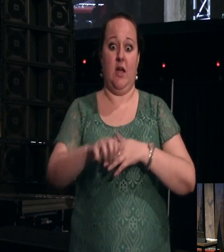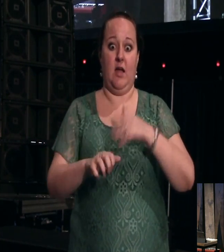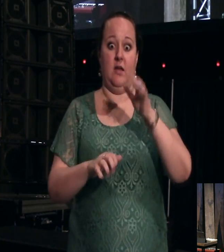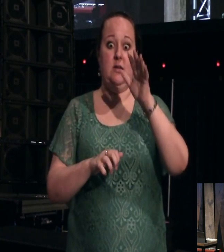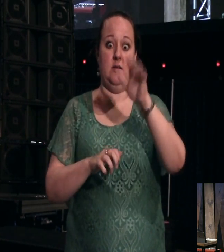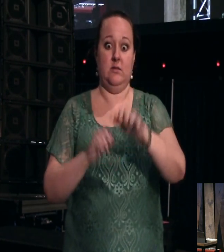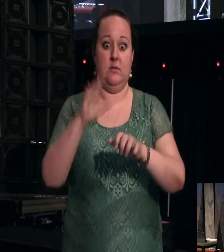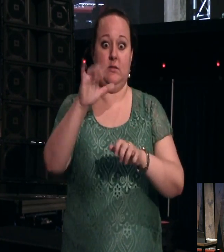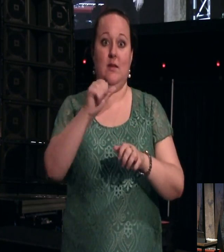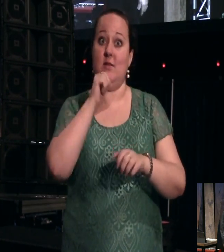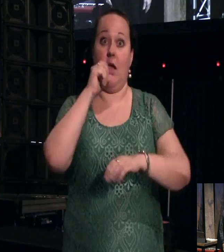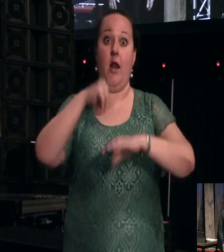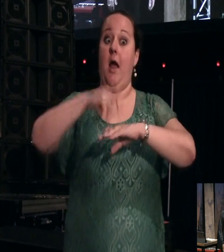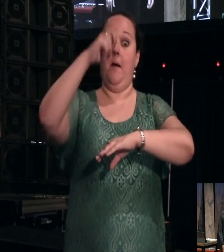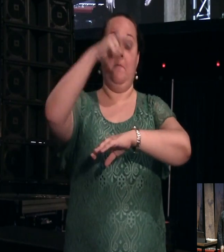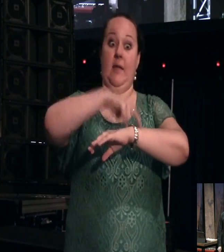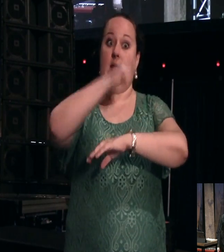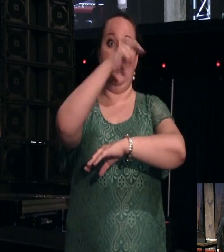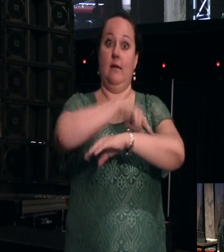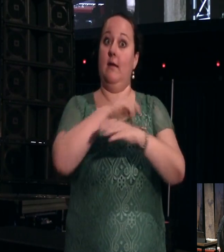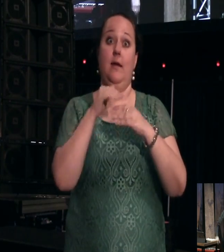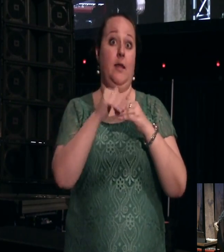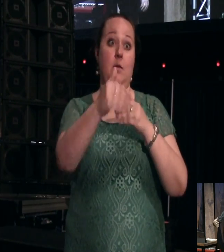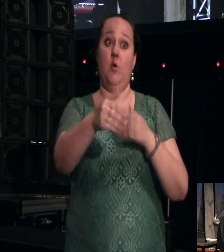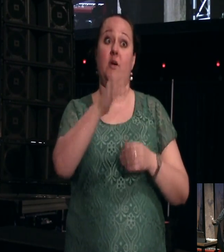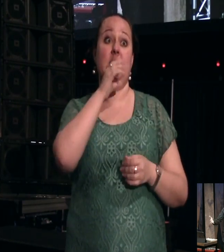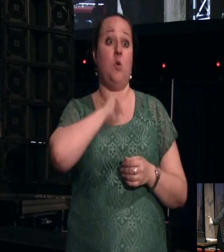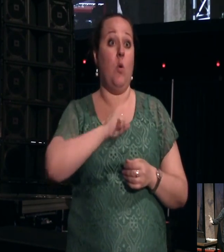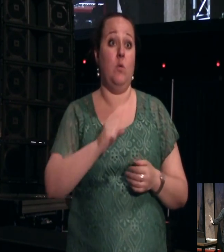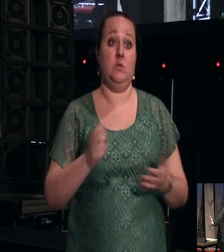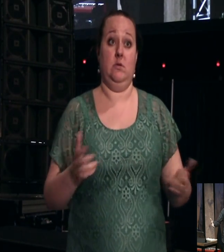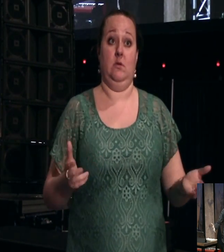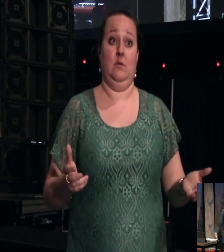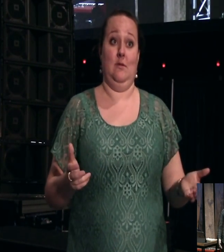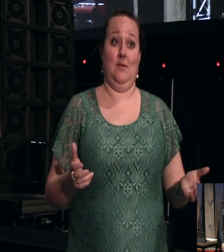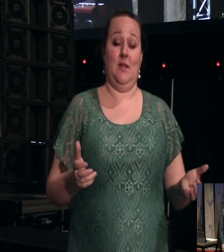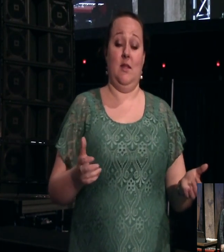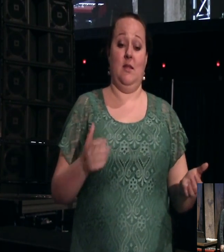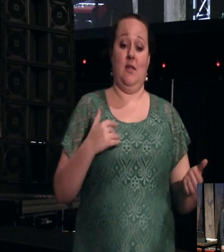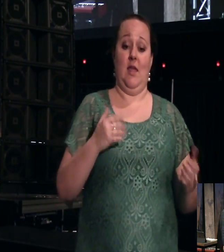grasshopper drags itself along. There's no hop in his step.